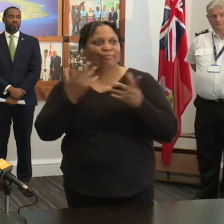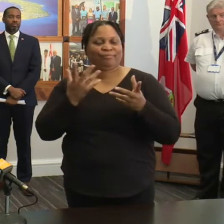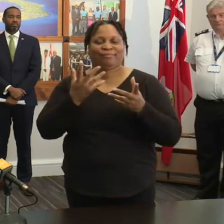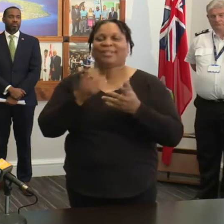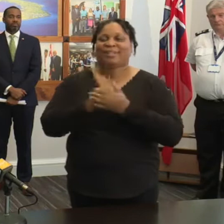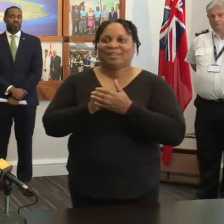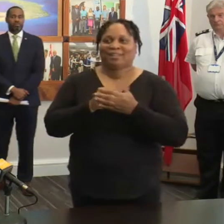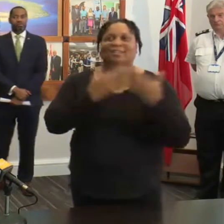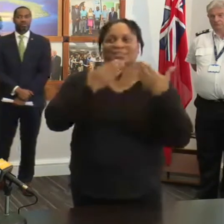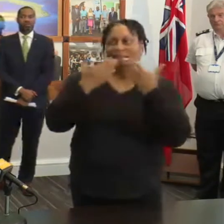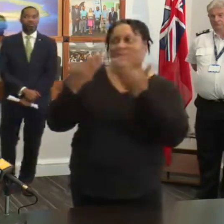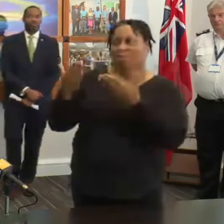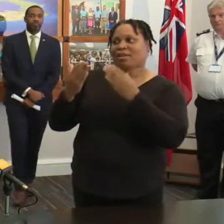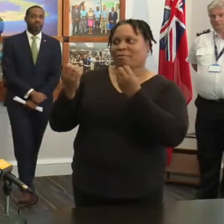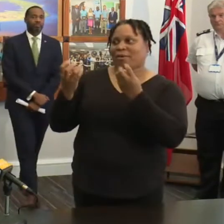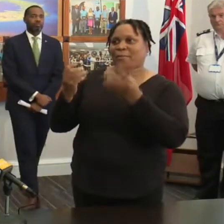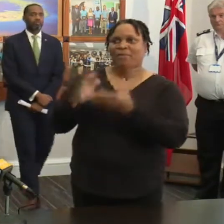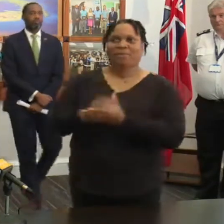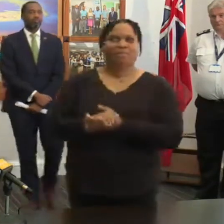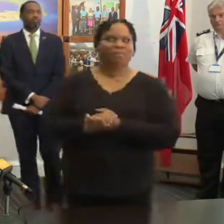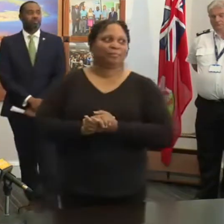much.